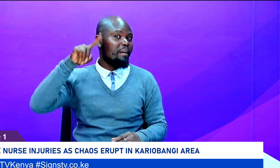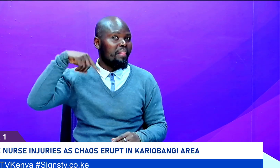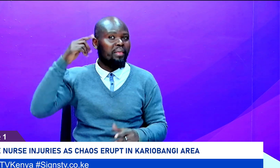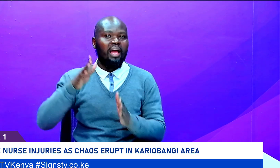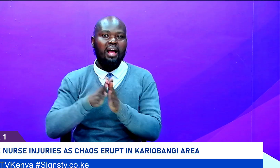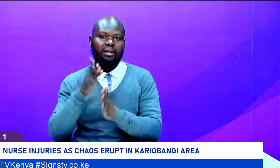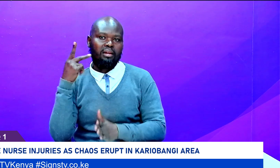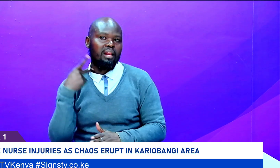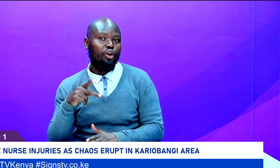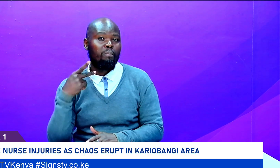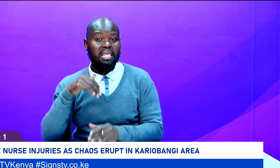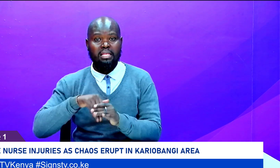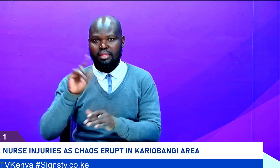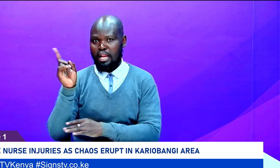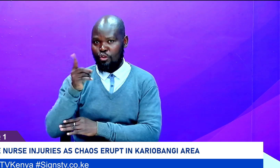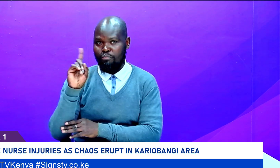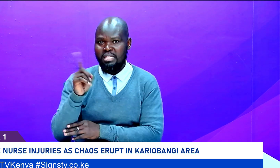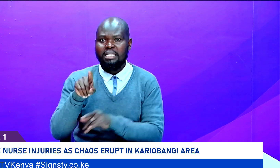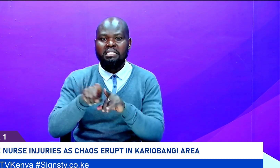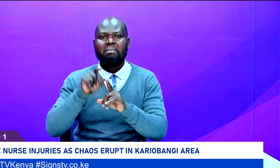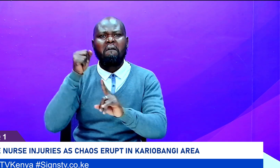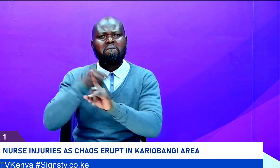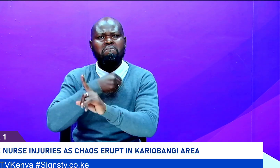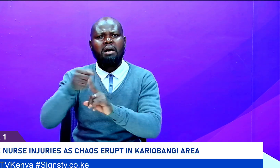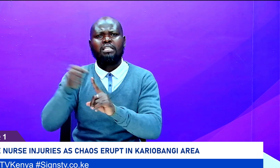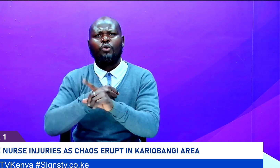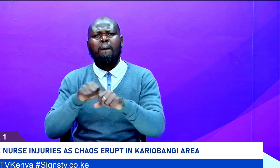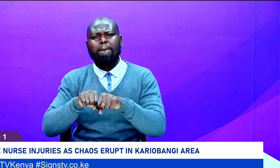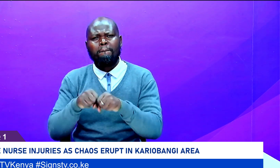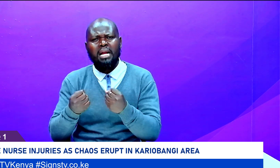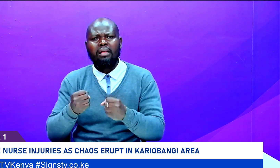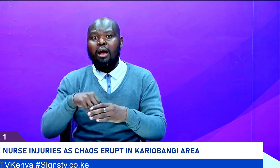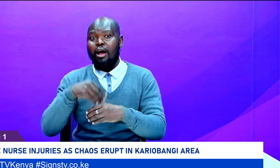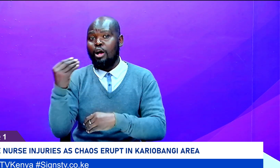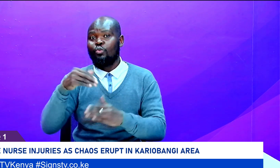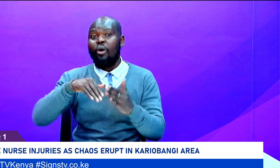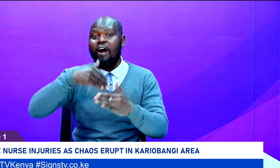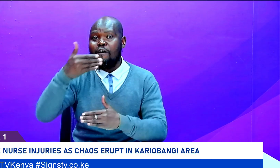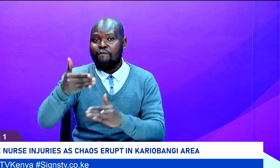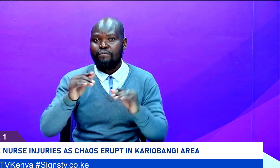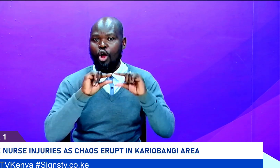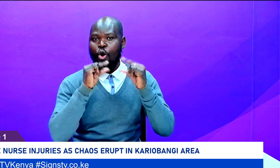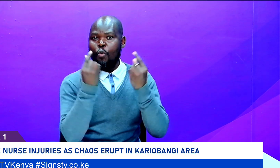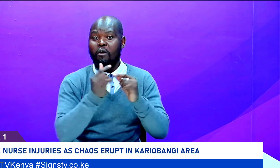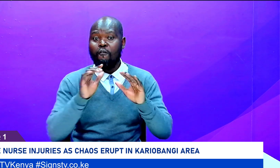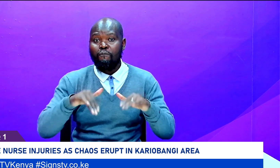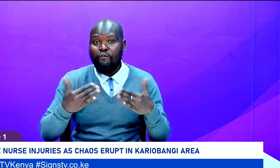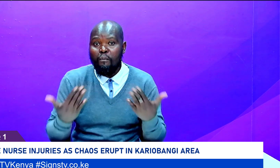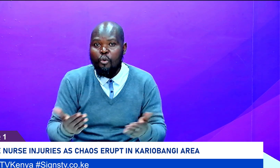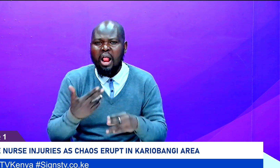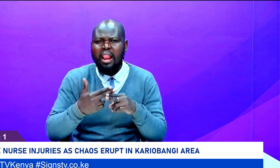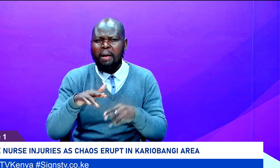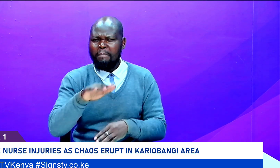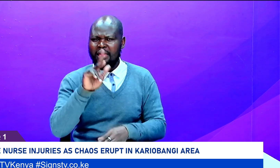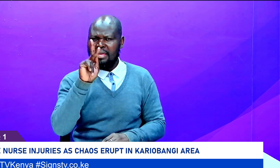of Kiamaiko and Kariobangi in Nairobi. The violence broke out after a group of